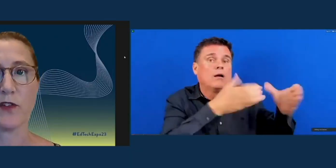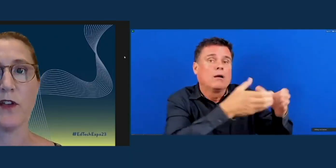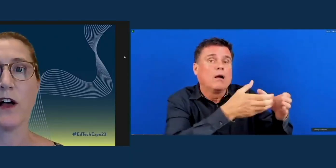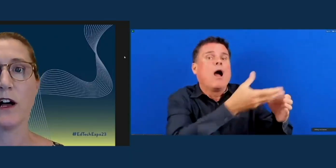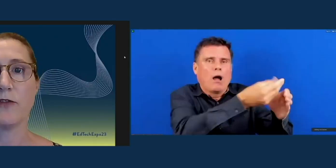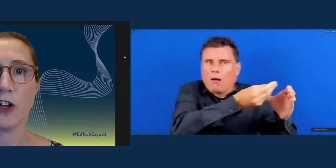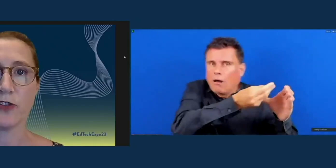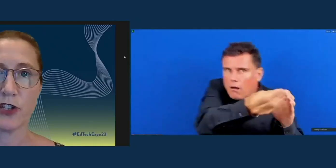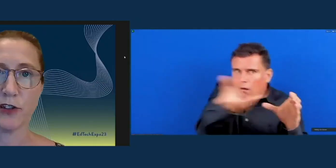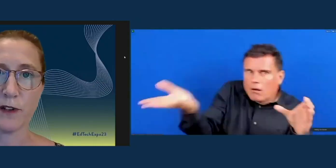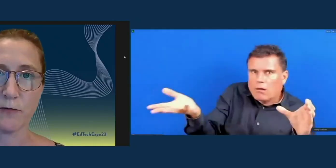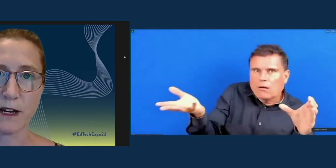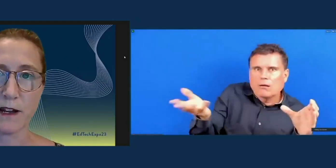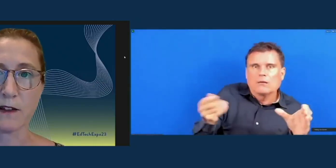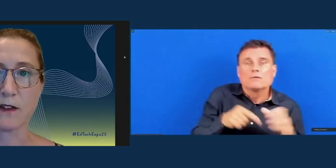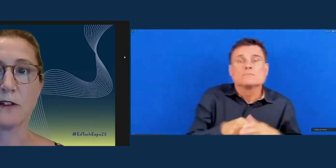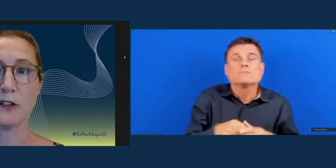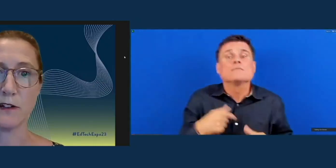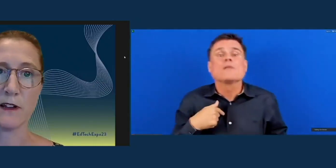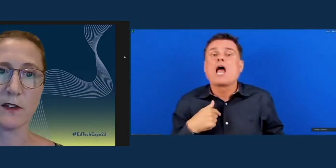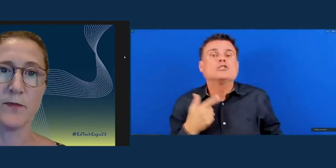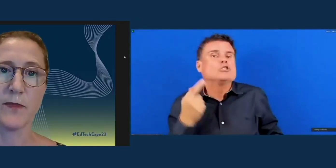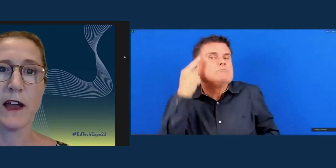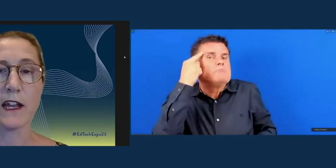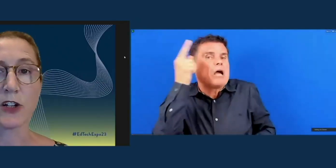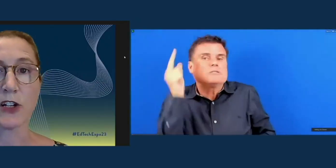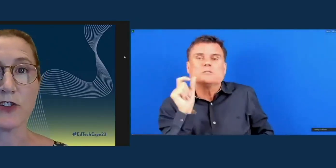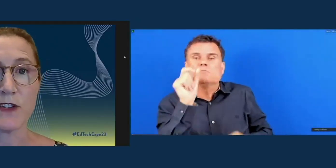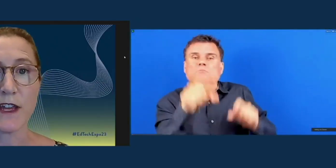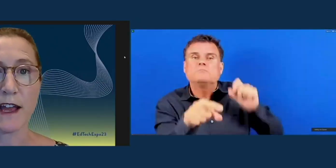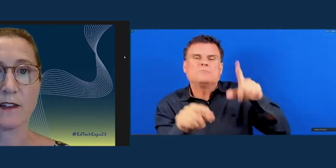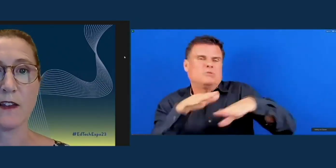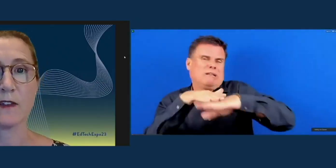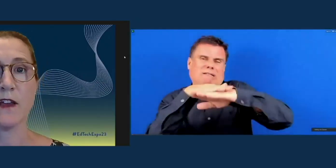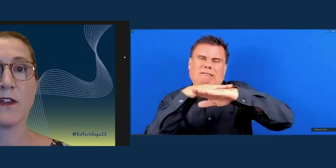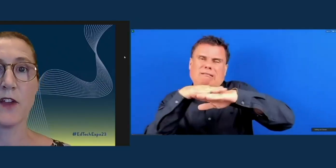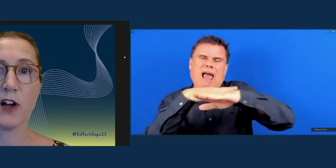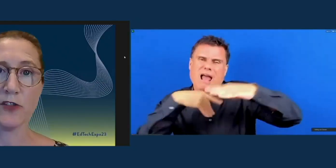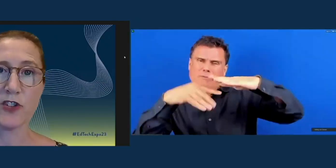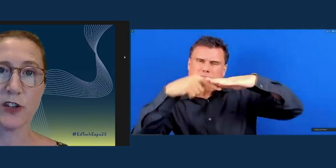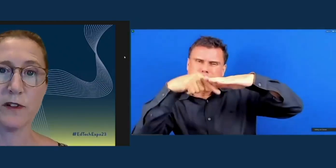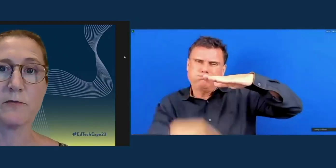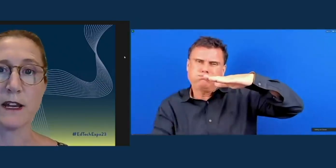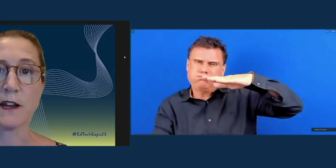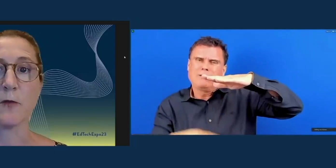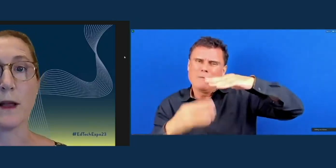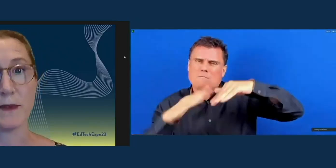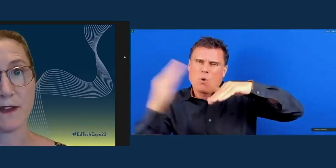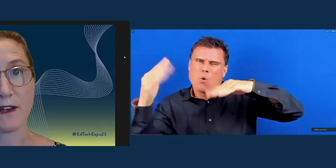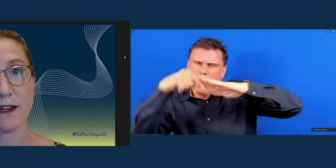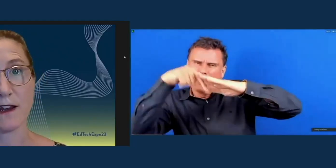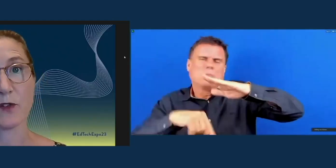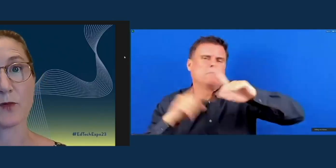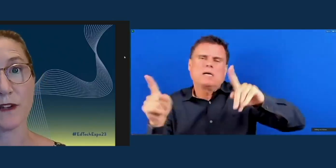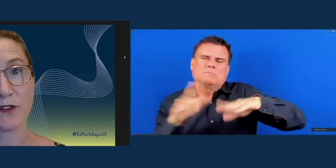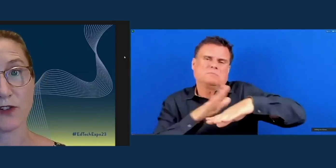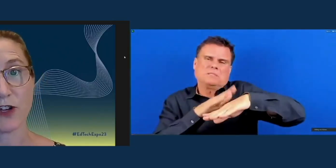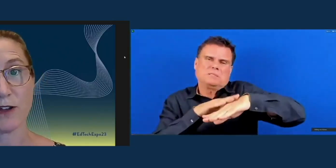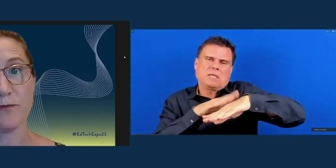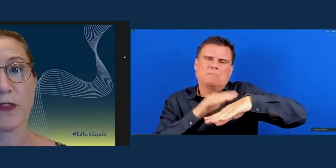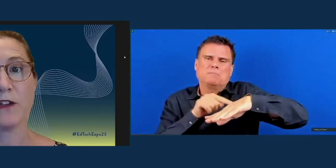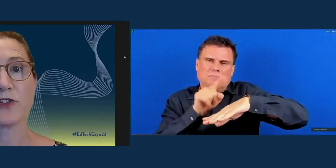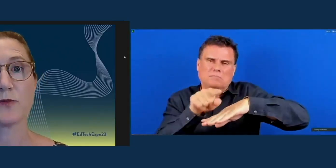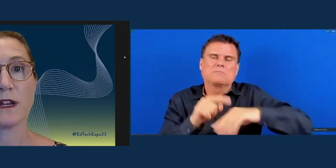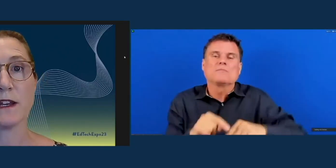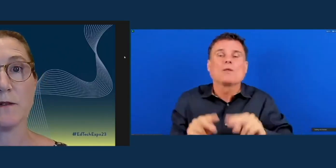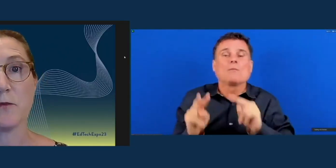surface of all children readings learnings. I encourage you to access the All Children Reading website and its research